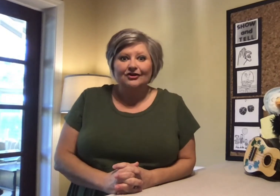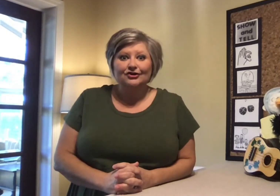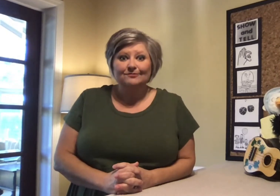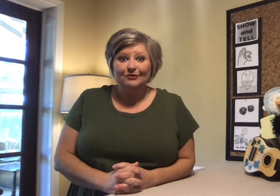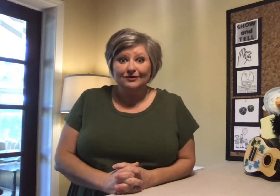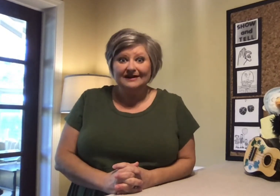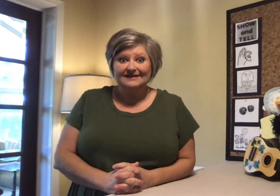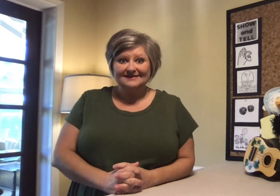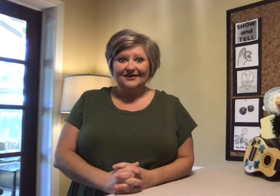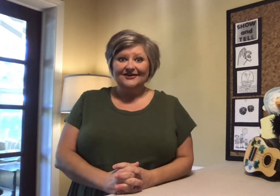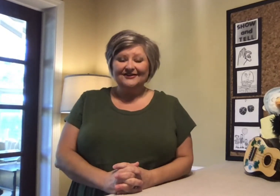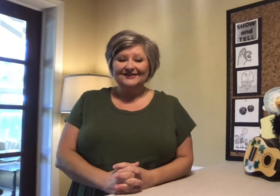good morning song.